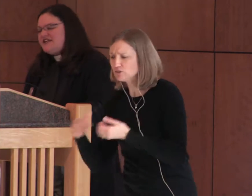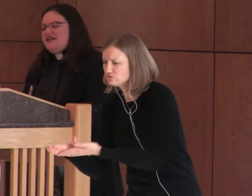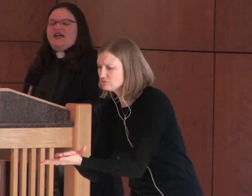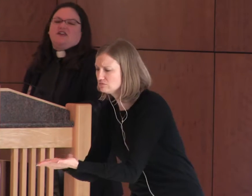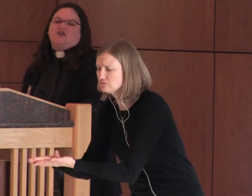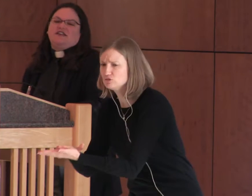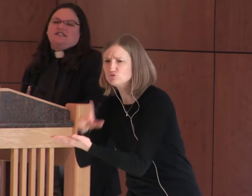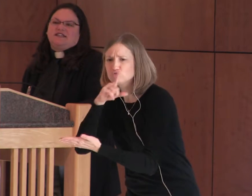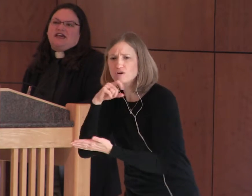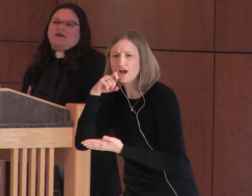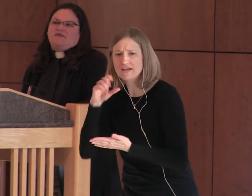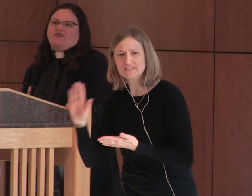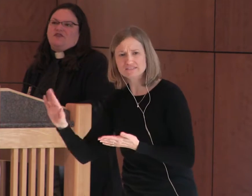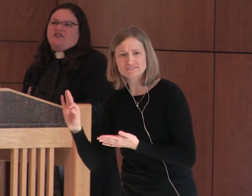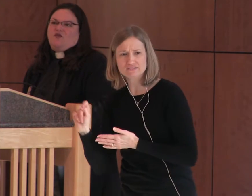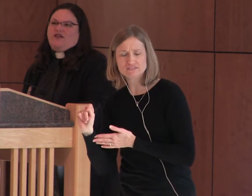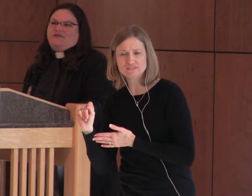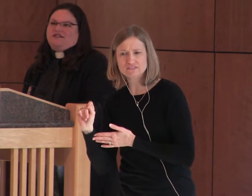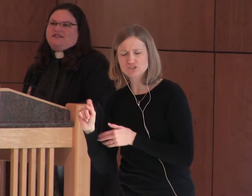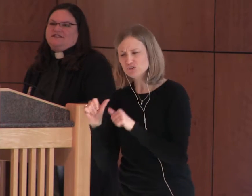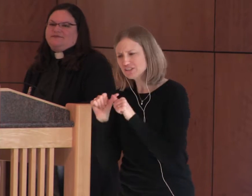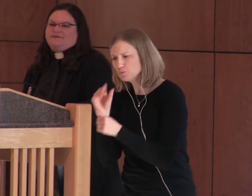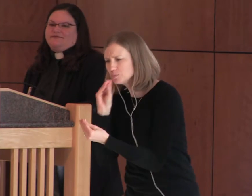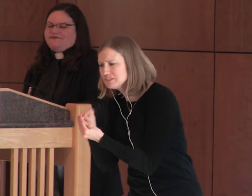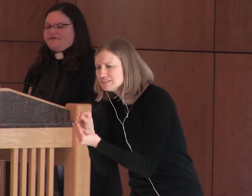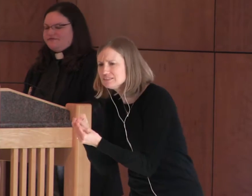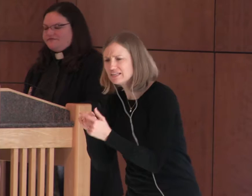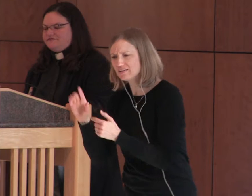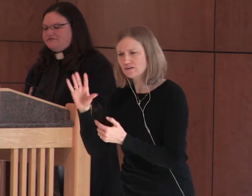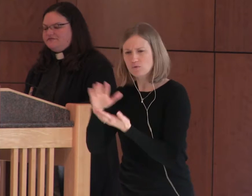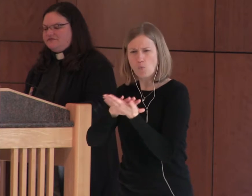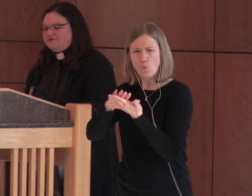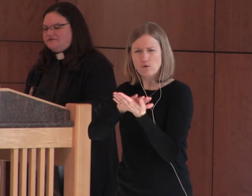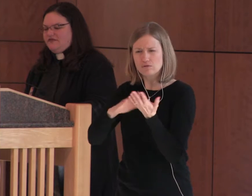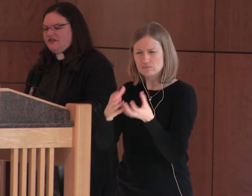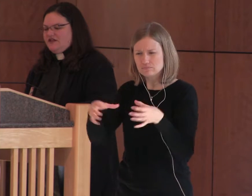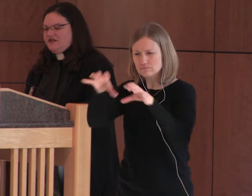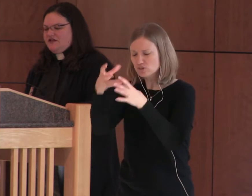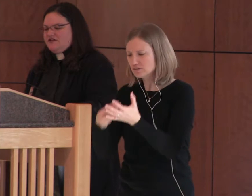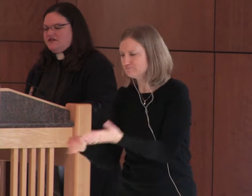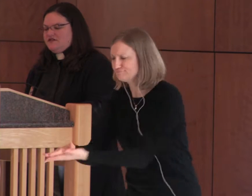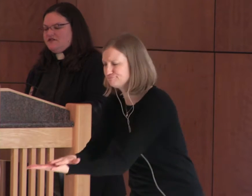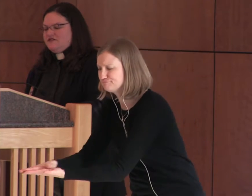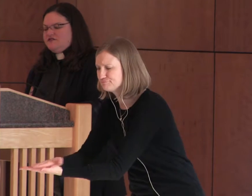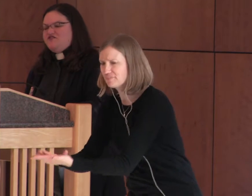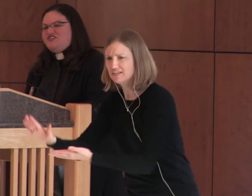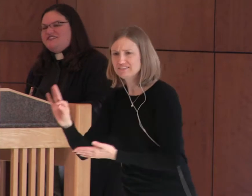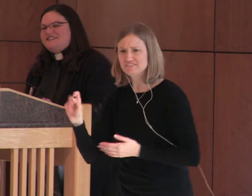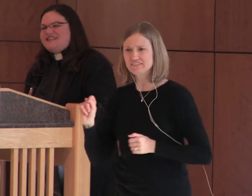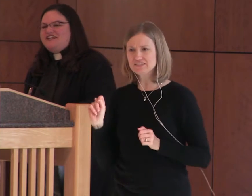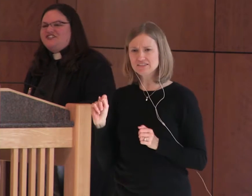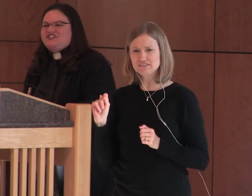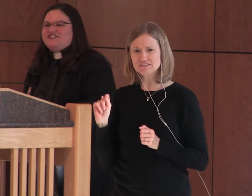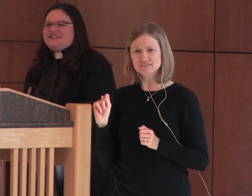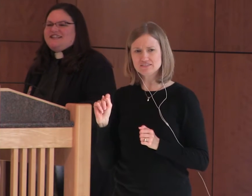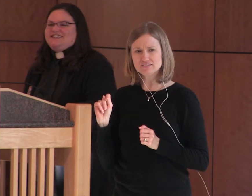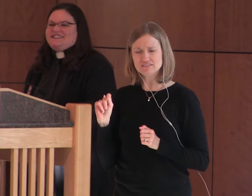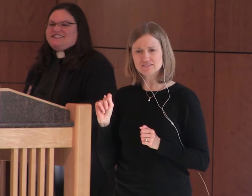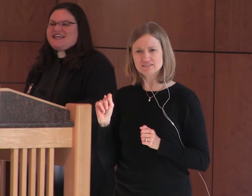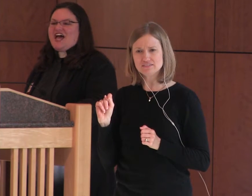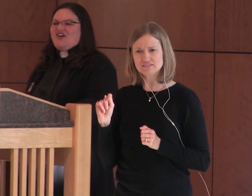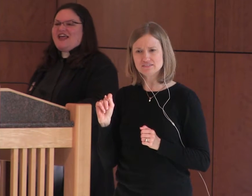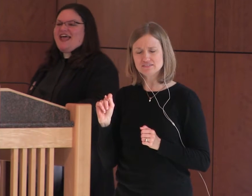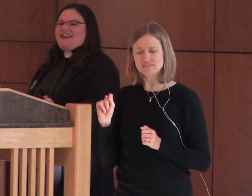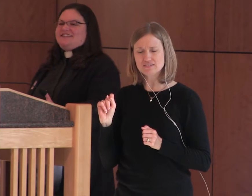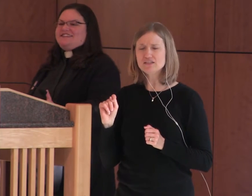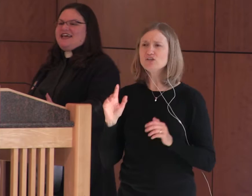feet and anointing them with ointment. So Jesus enters and